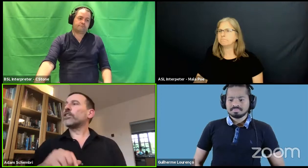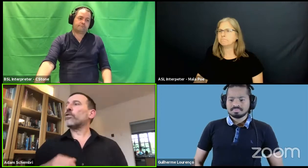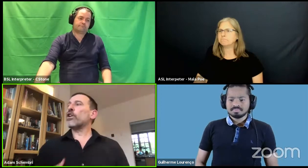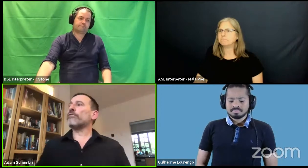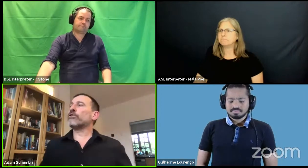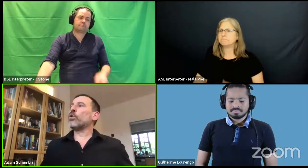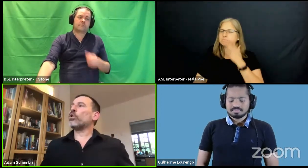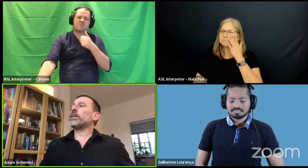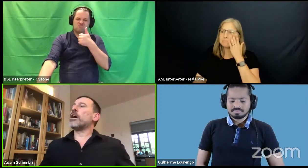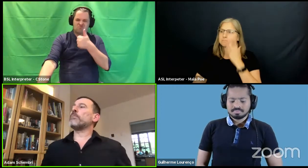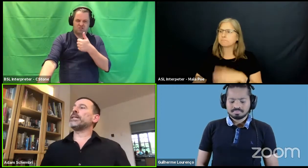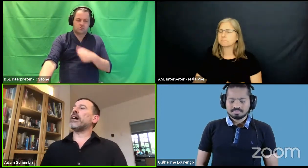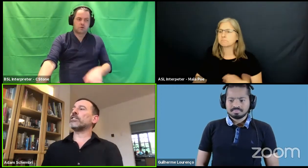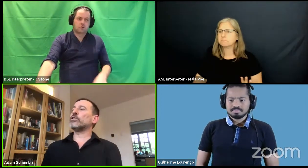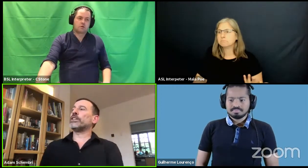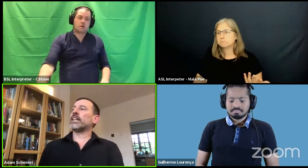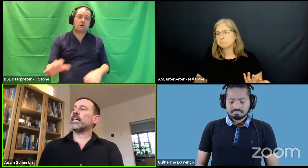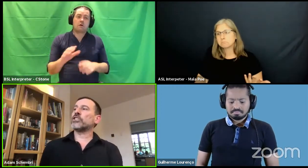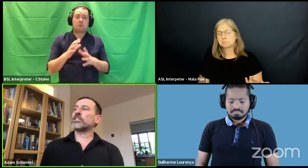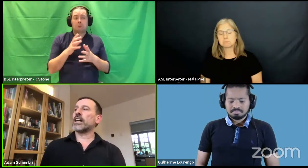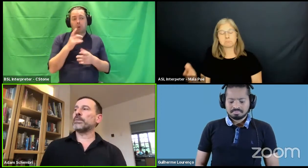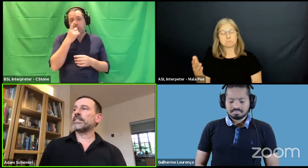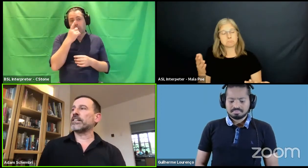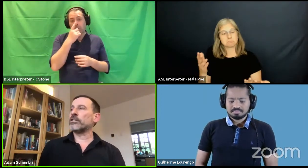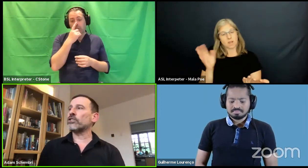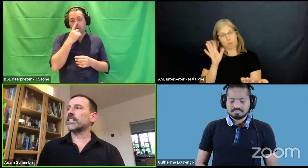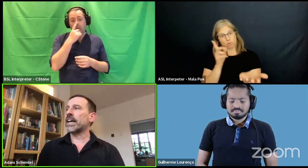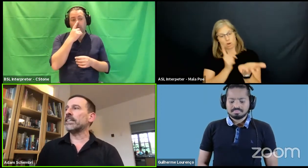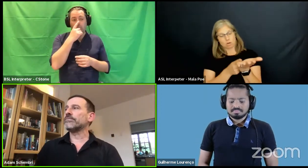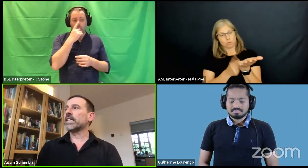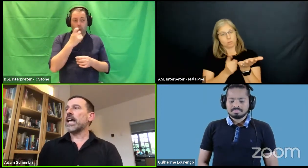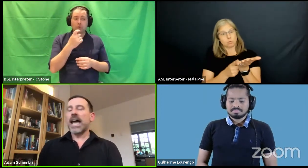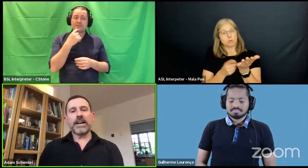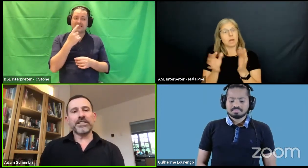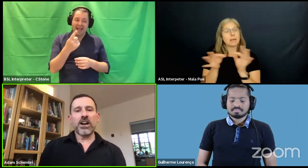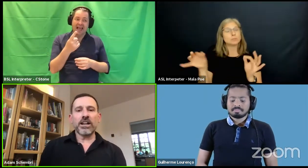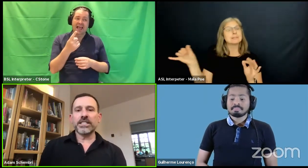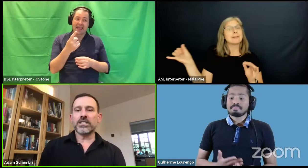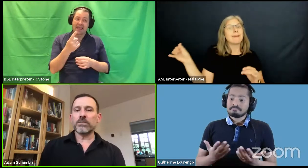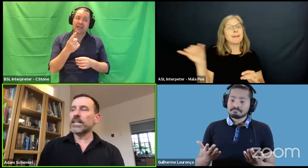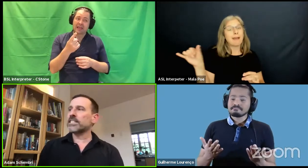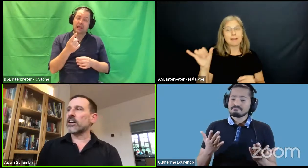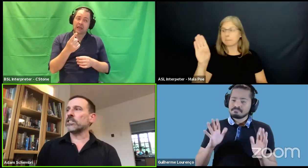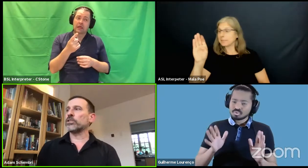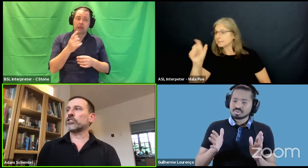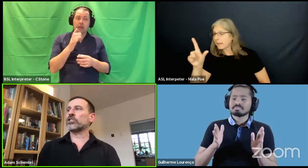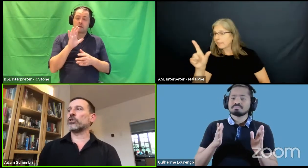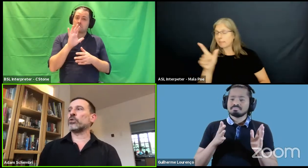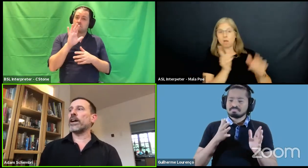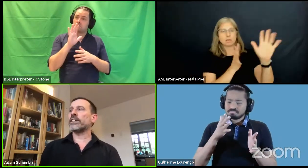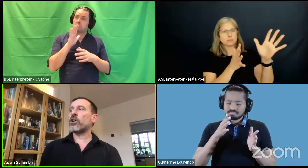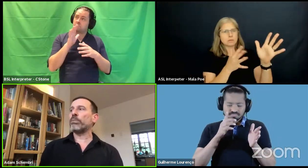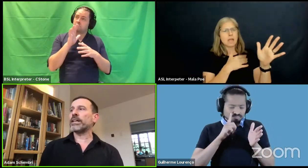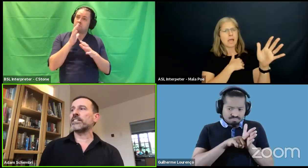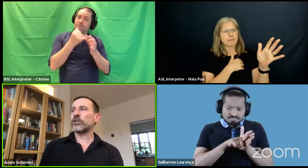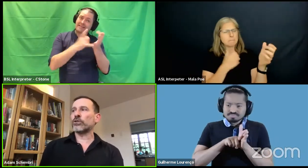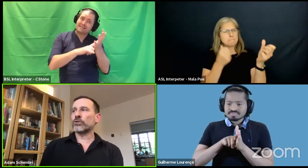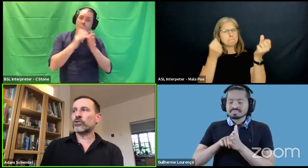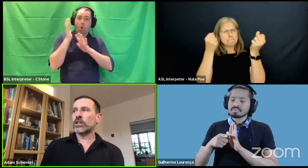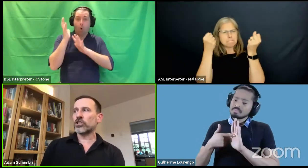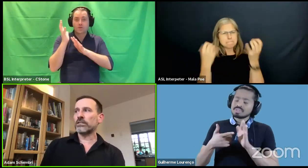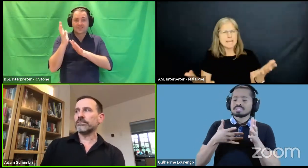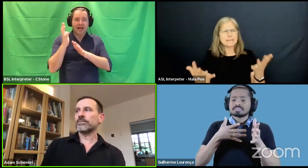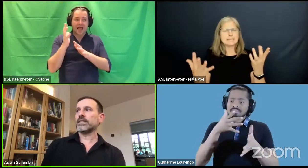Okay, so overall, it might be argued that languages like BSL and Auslan have signs, many signs which show quite complex